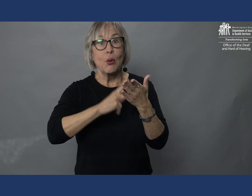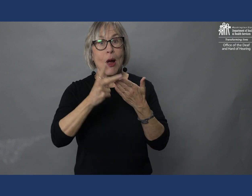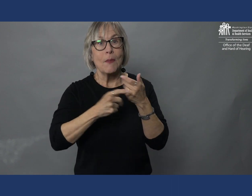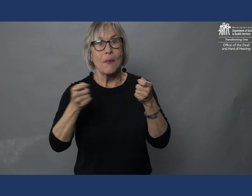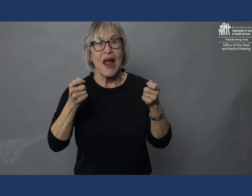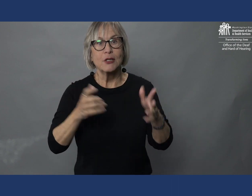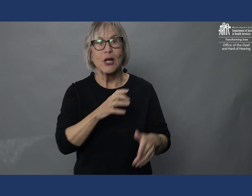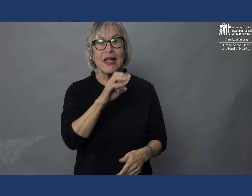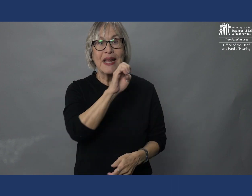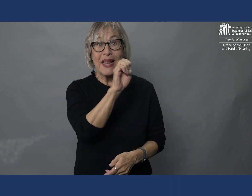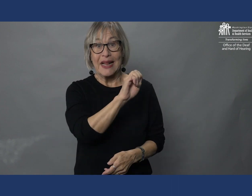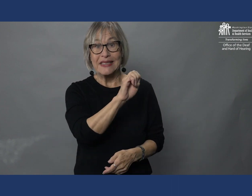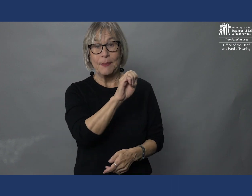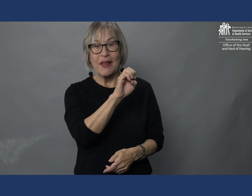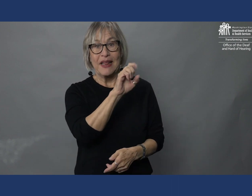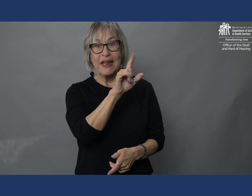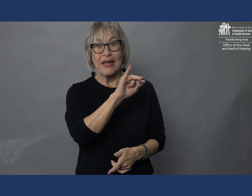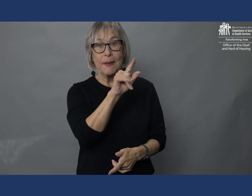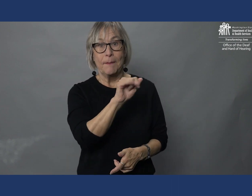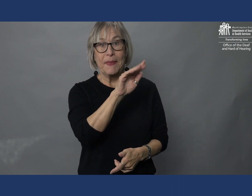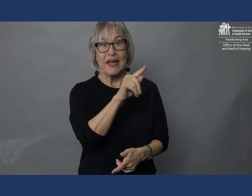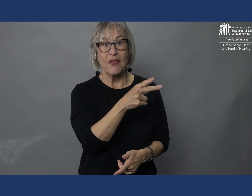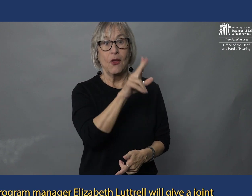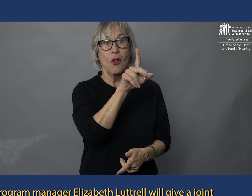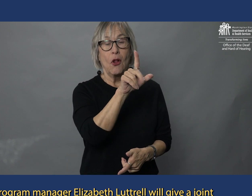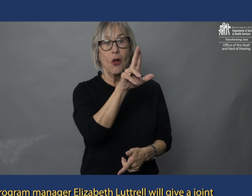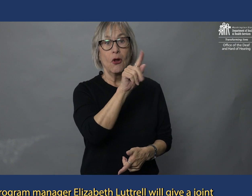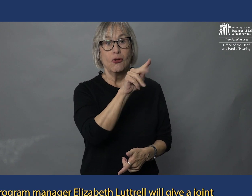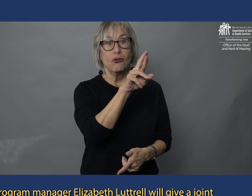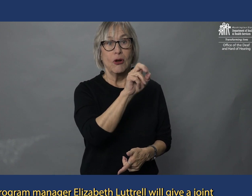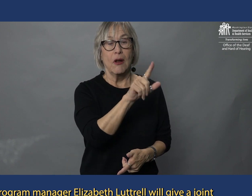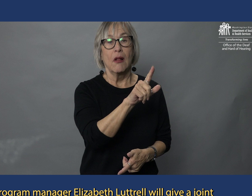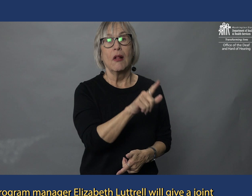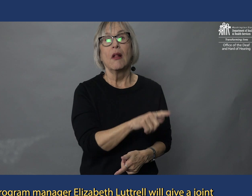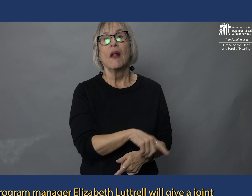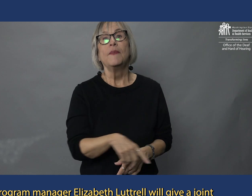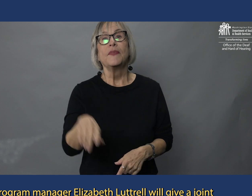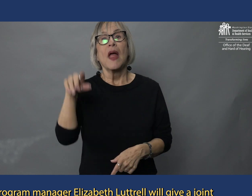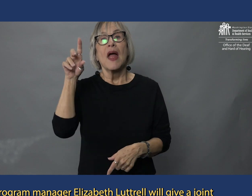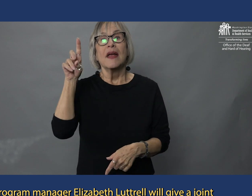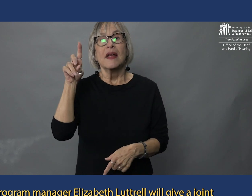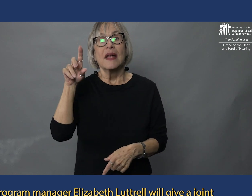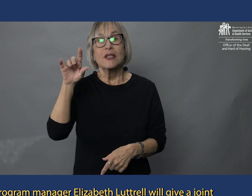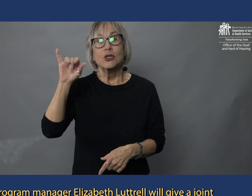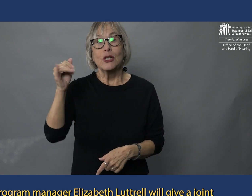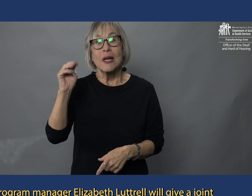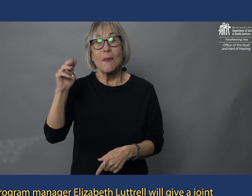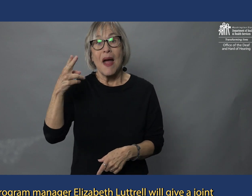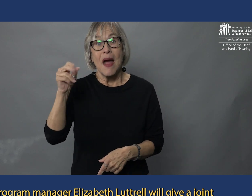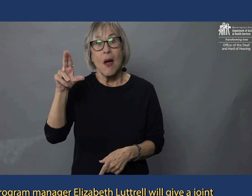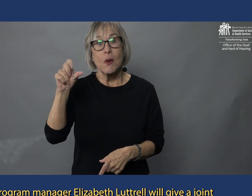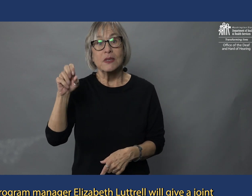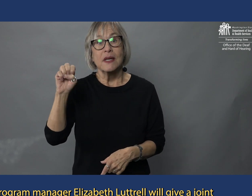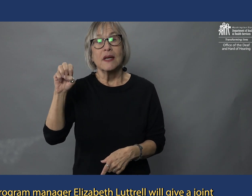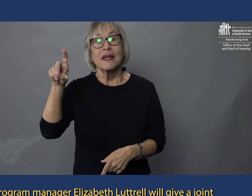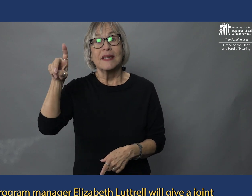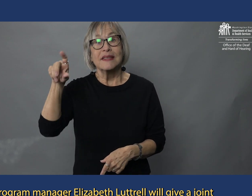On November 14th, Training and Presentations Program Manager Elizabeth Luttrell will give a joint presentation on emergency preparedness